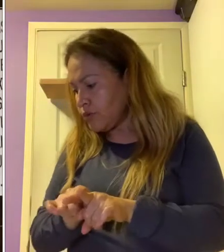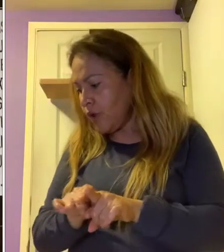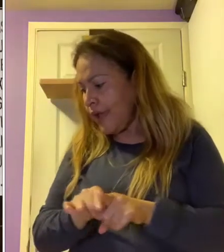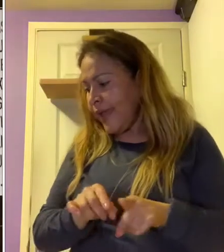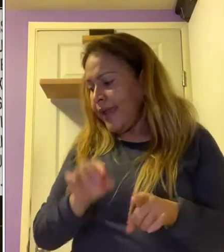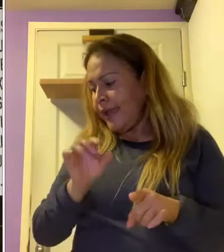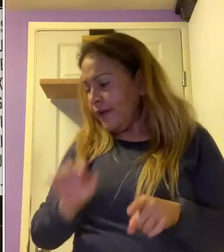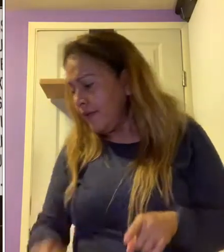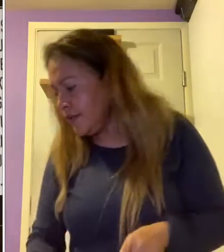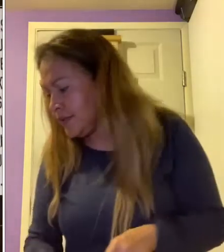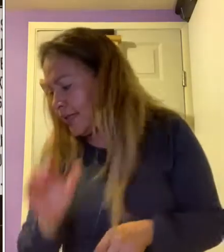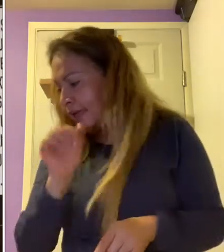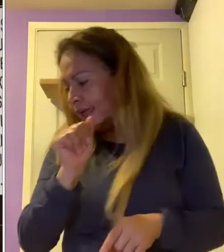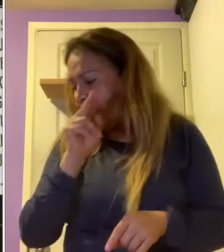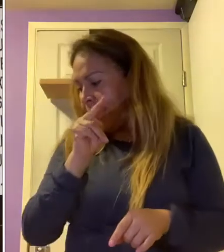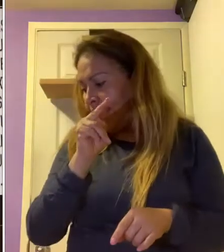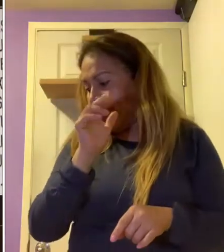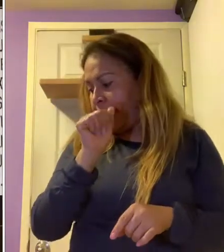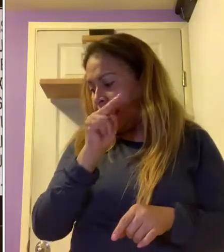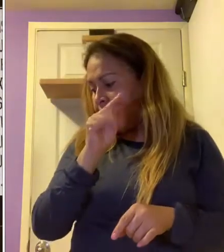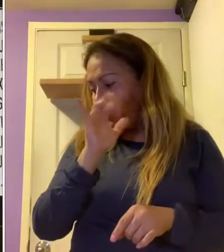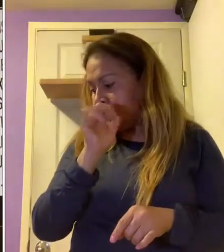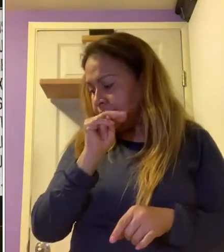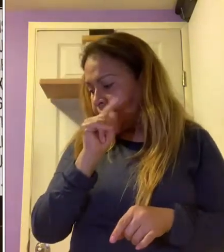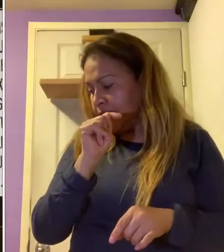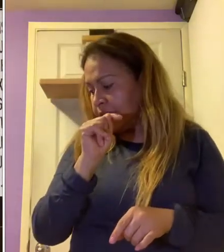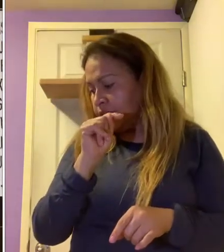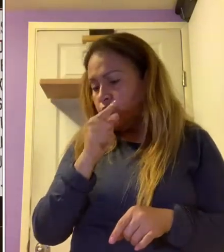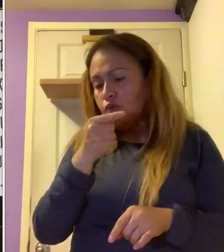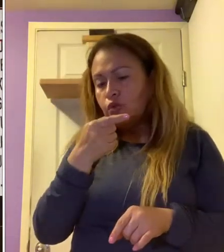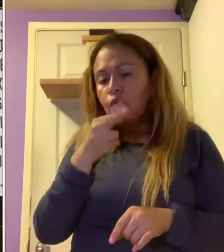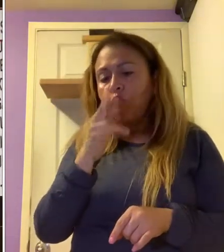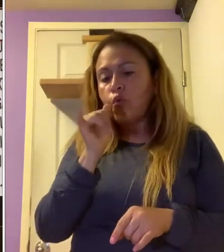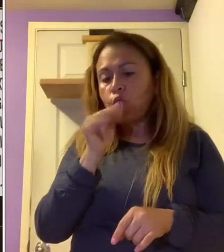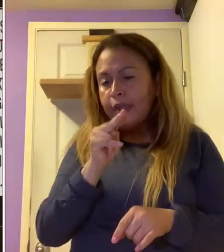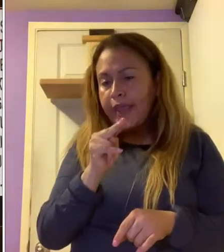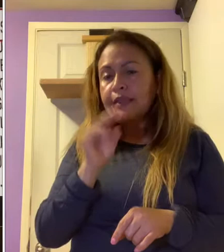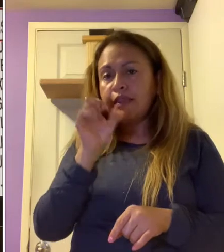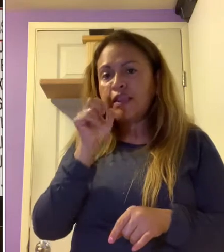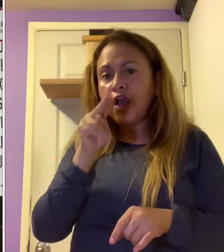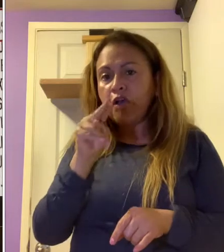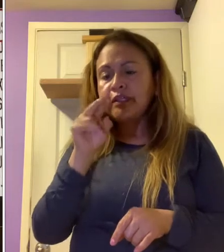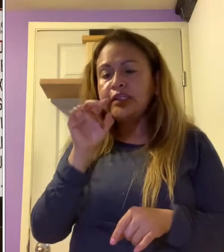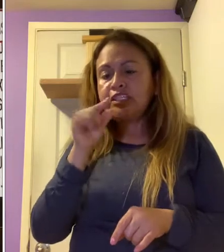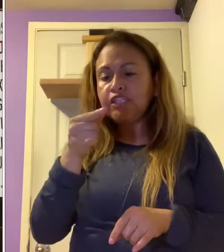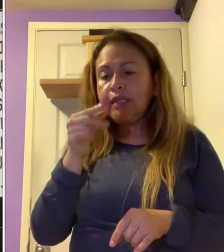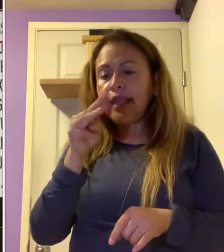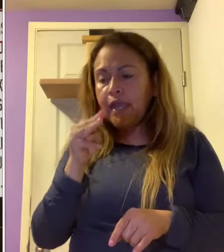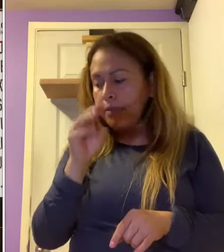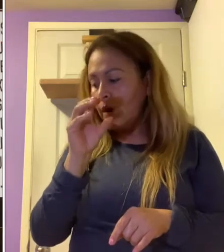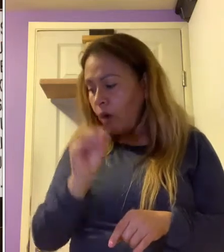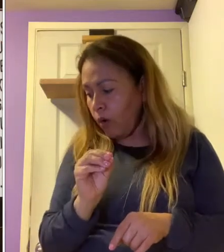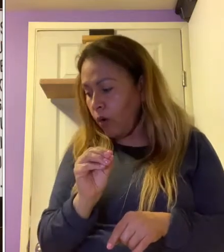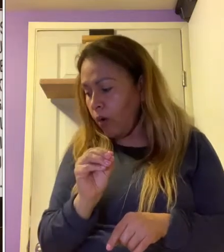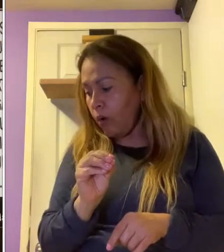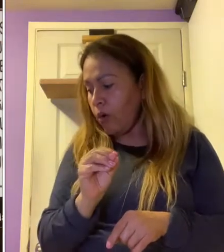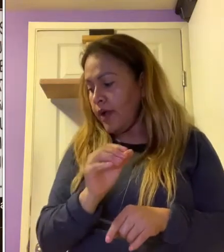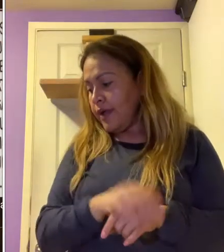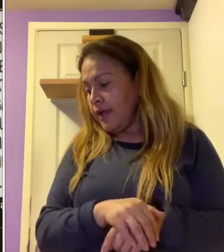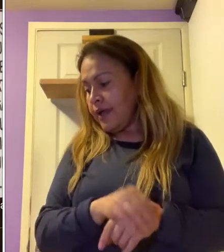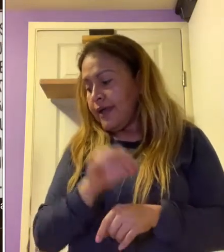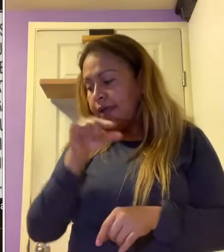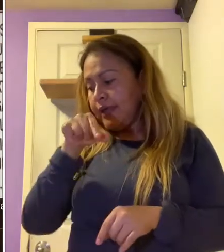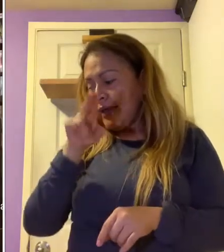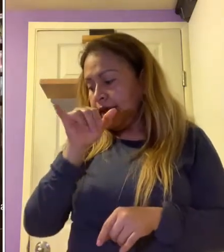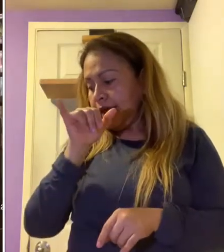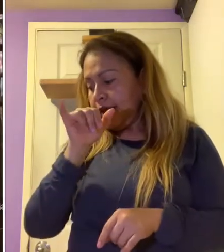grains, millet, quinoa, amaranth, fantastic, but they're using soy protein. It is non-GMO and non-expeller pressed canola oil,